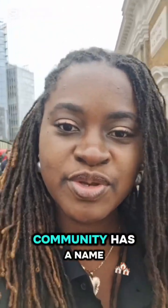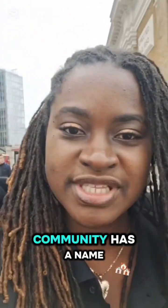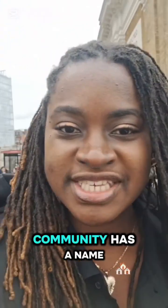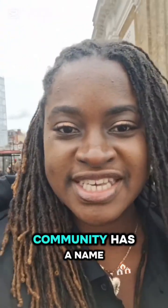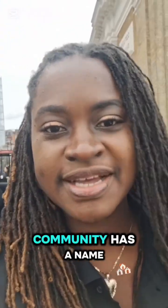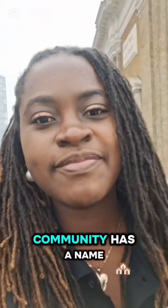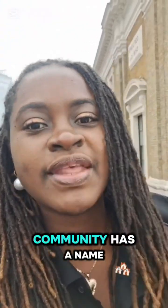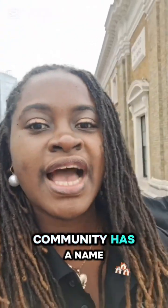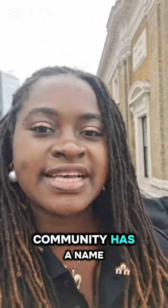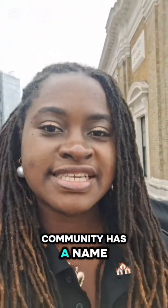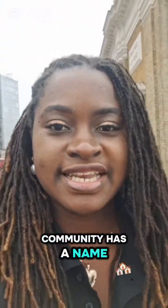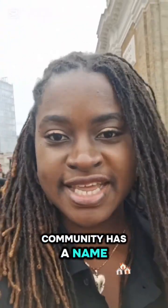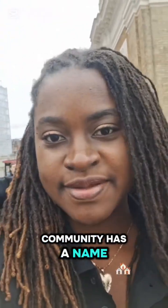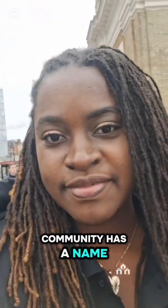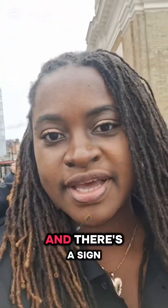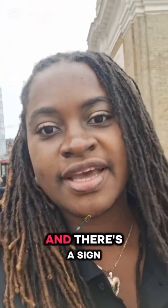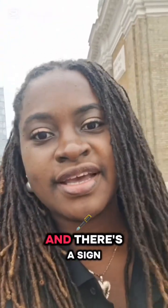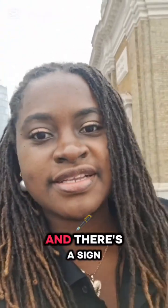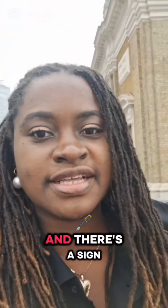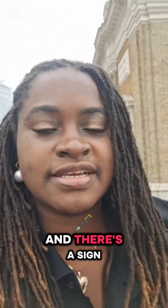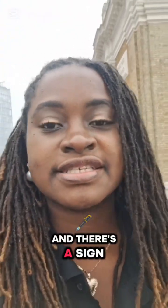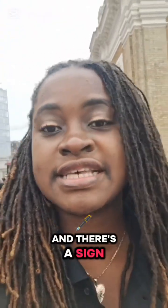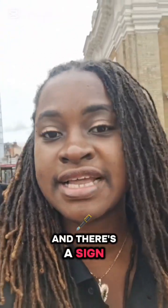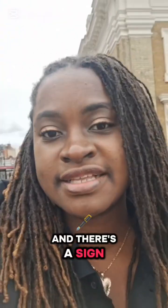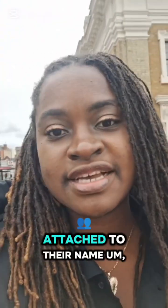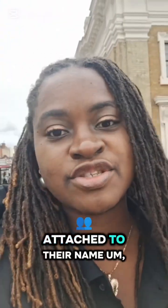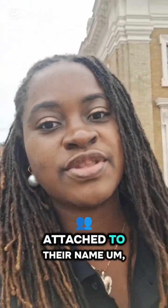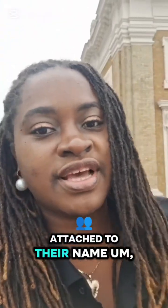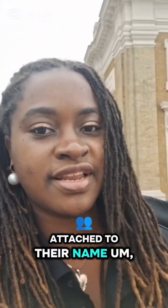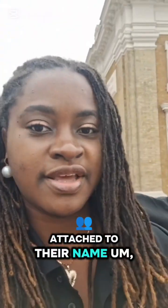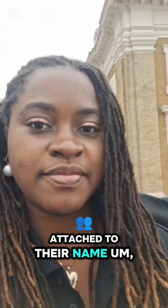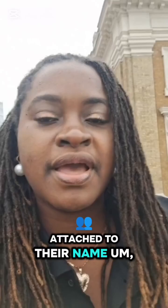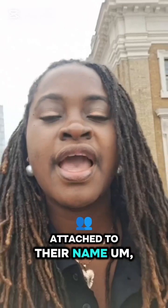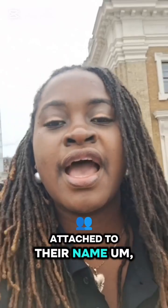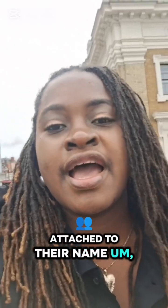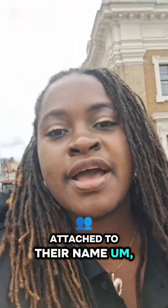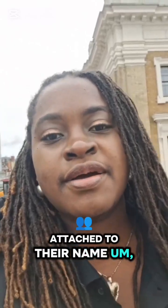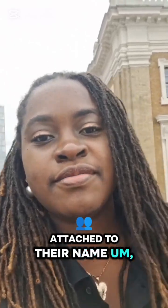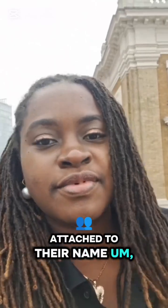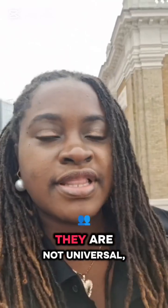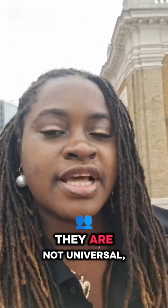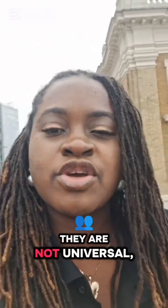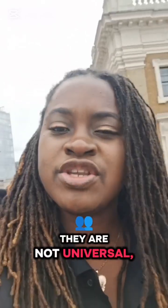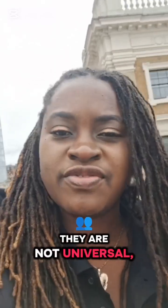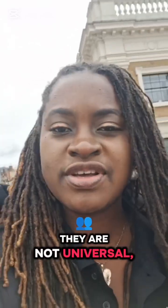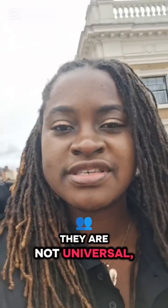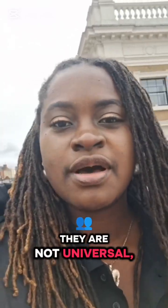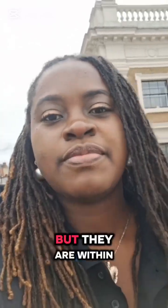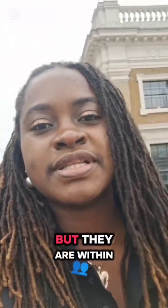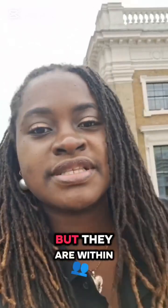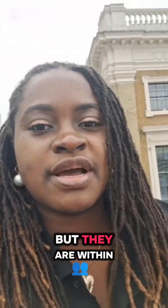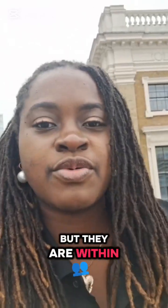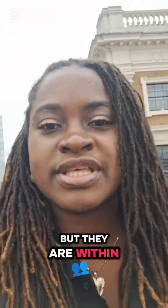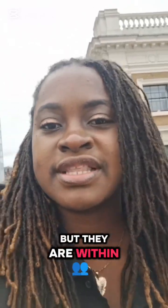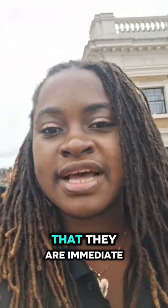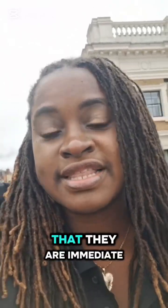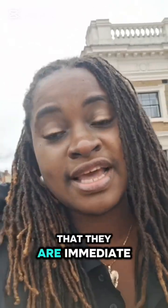community has a name and there's a sign attached to their name. They are not universal, but they are within their